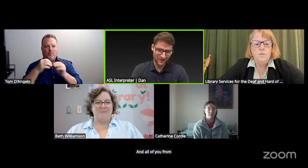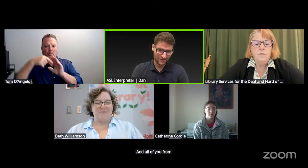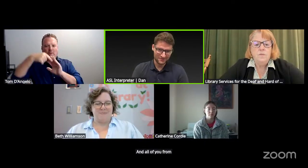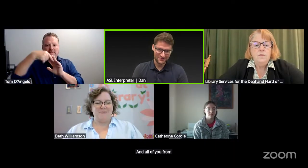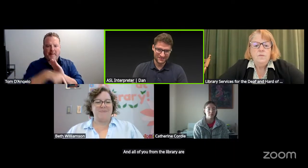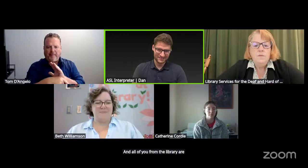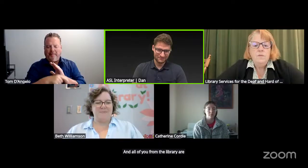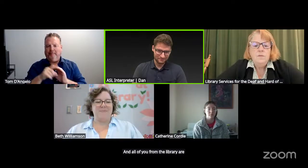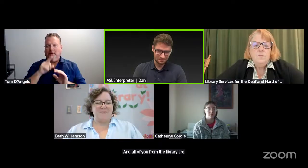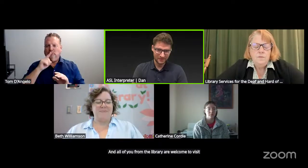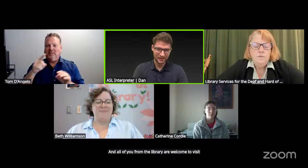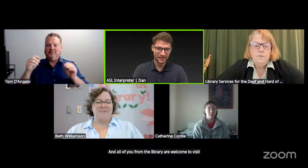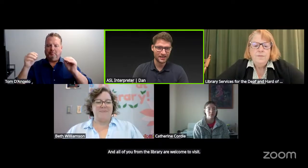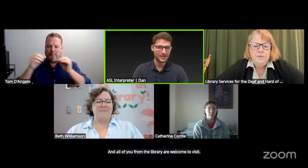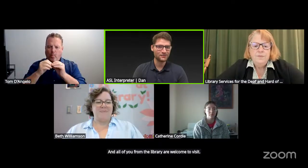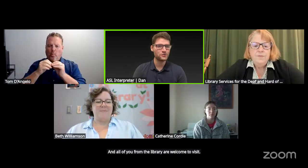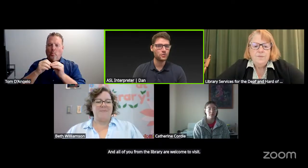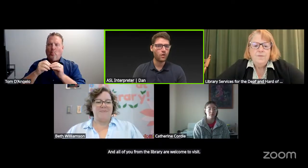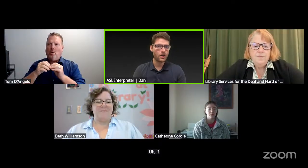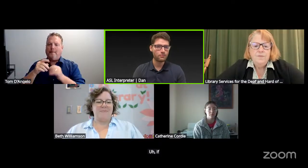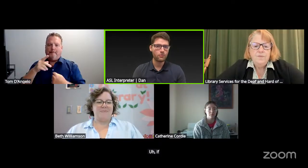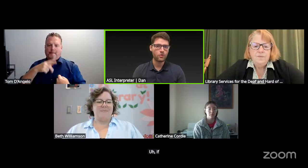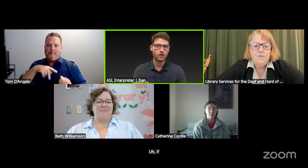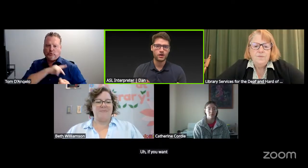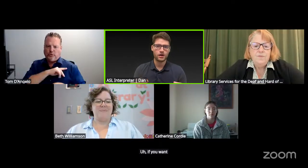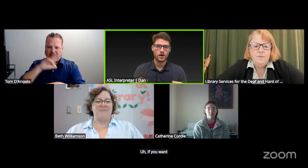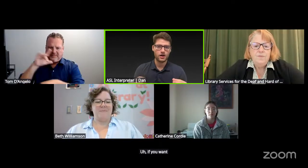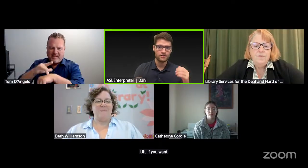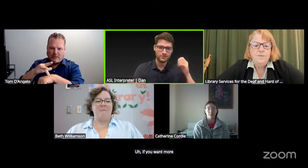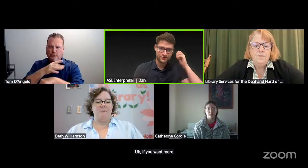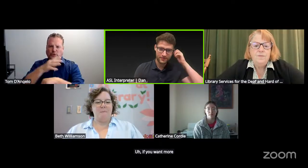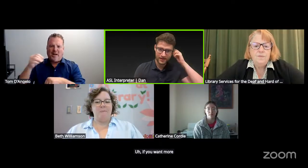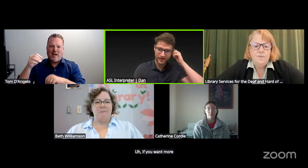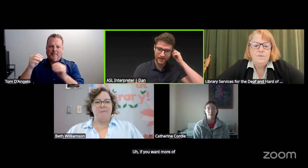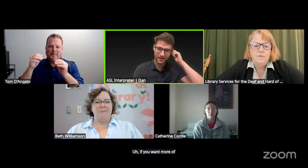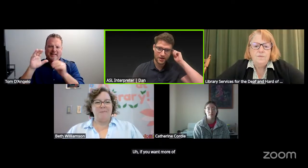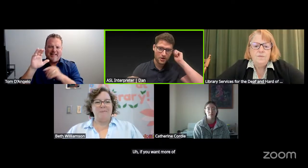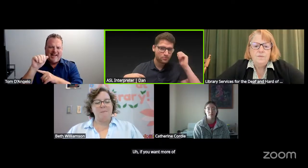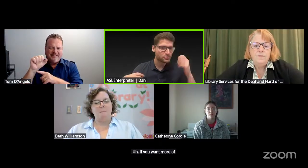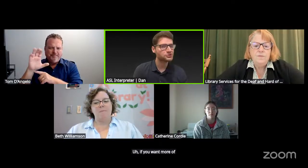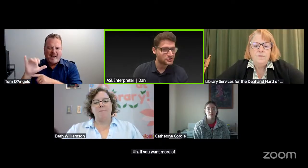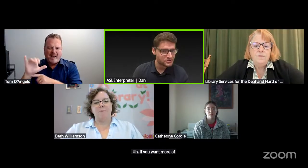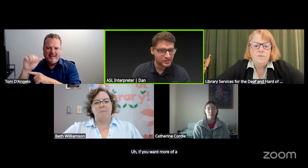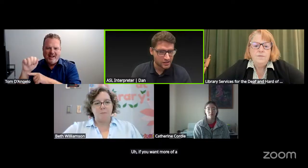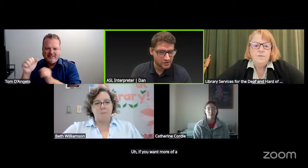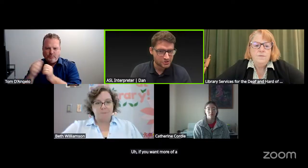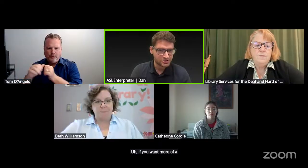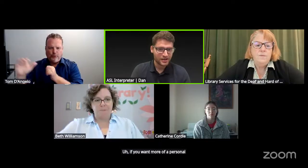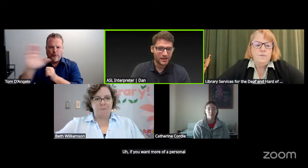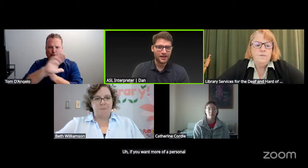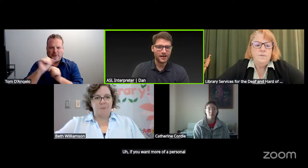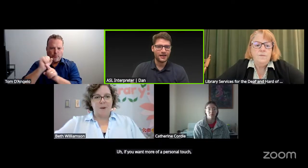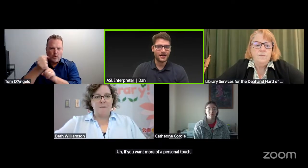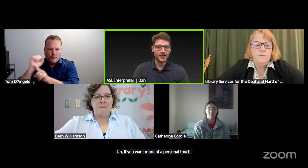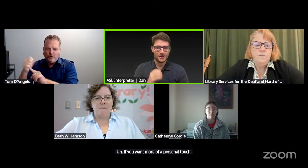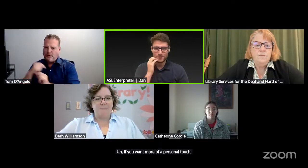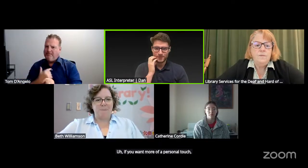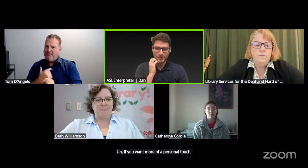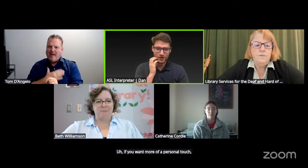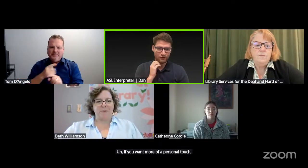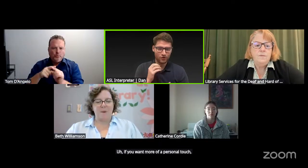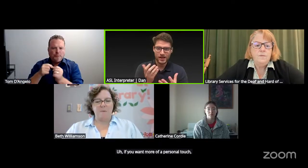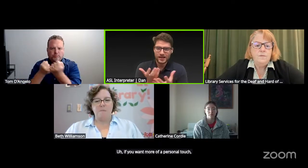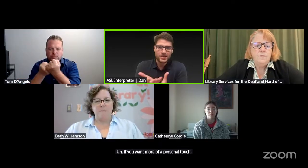library are welcome to visit. If you want more of a personal touch uh,